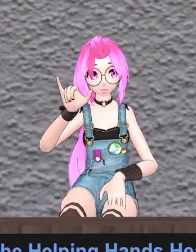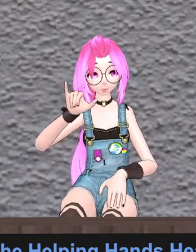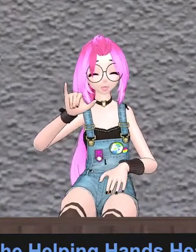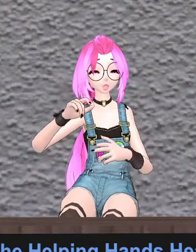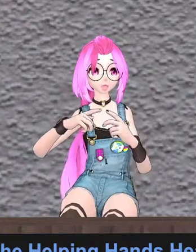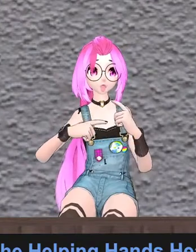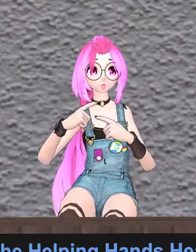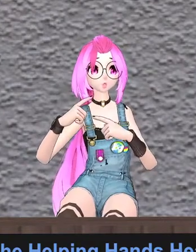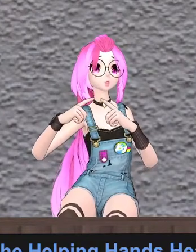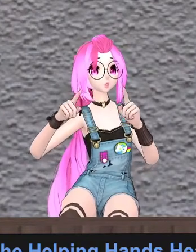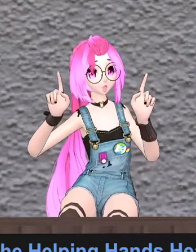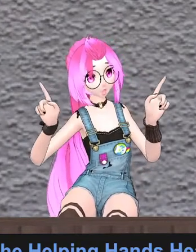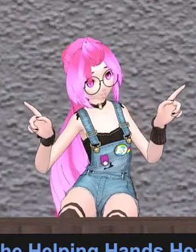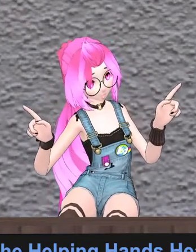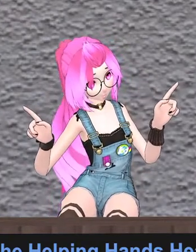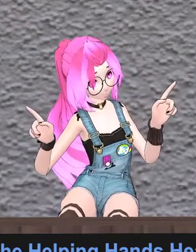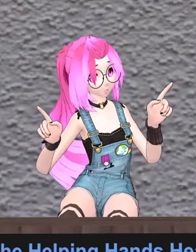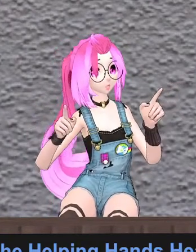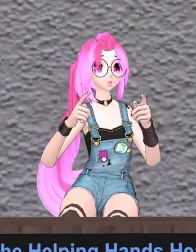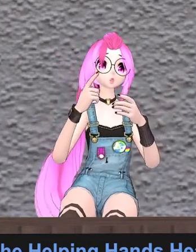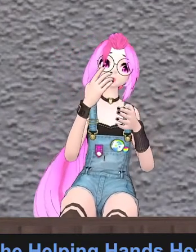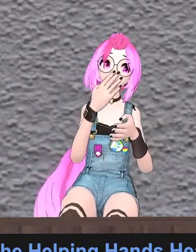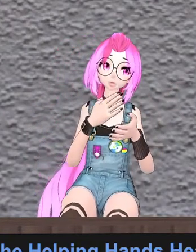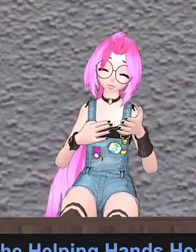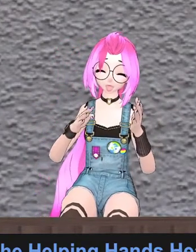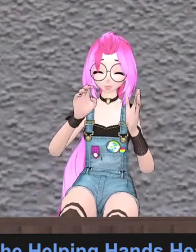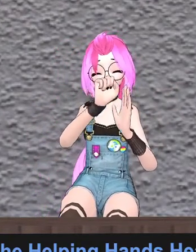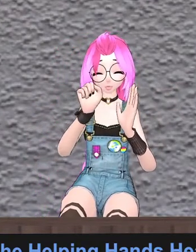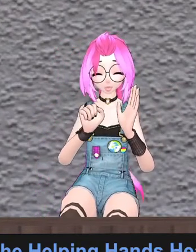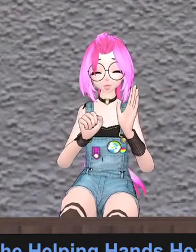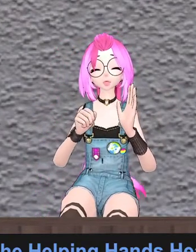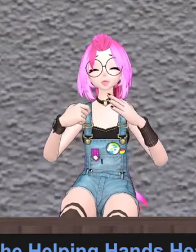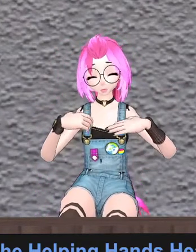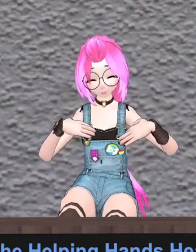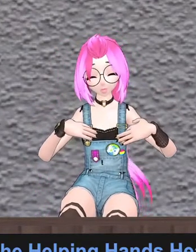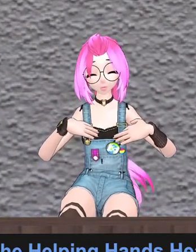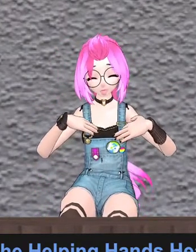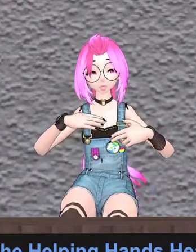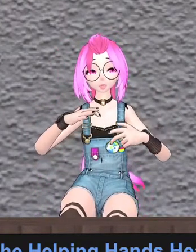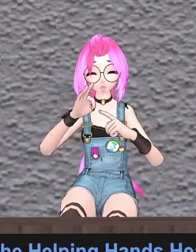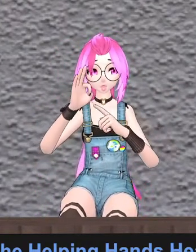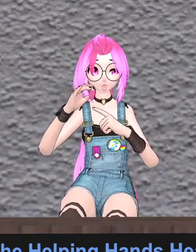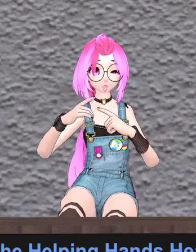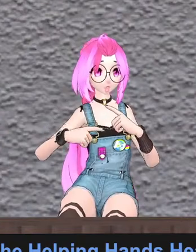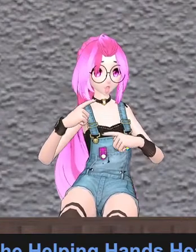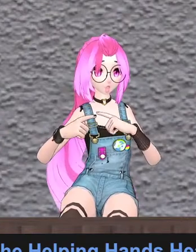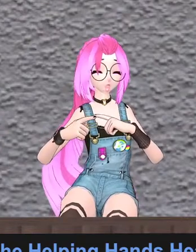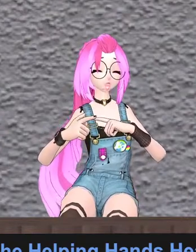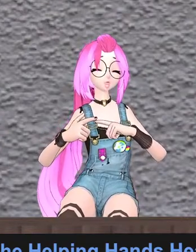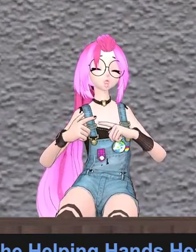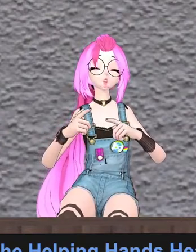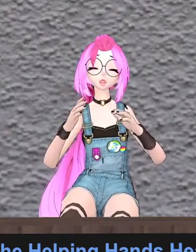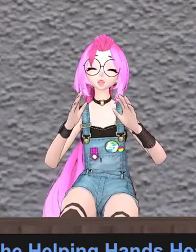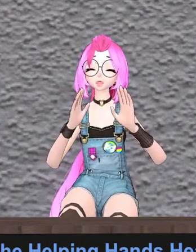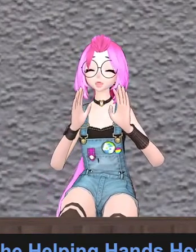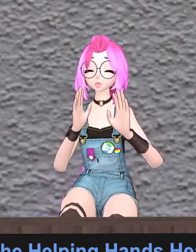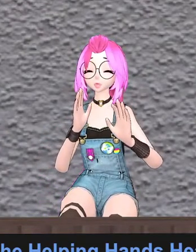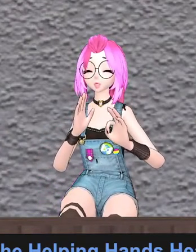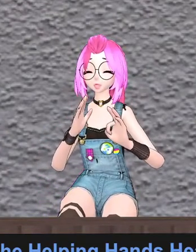same in sign. However, some states have special signs. So a great example